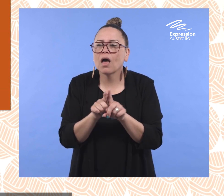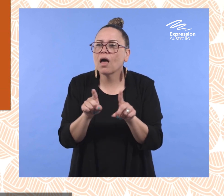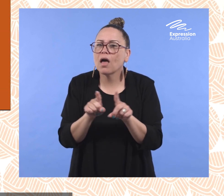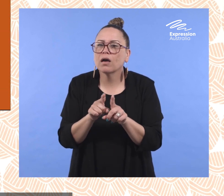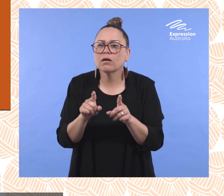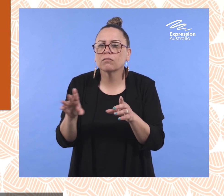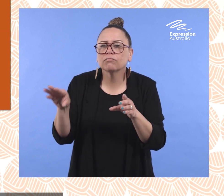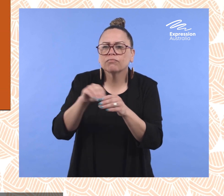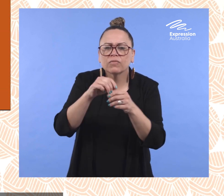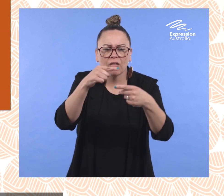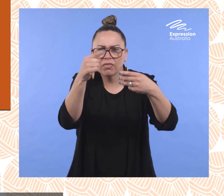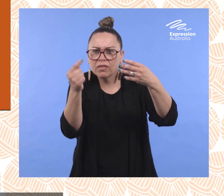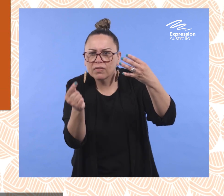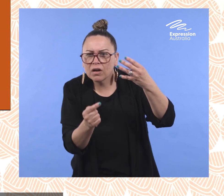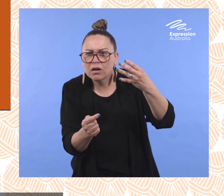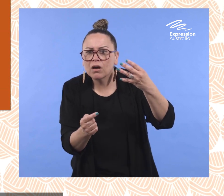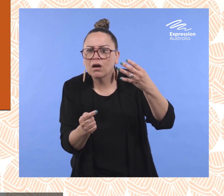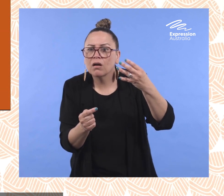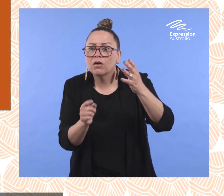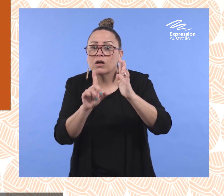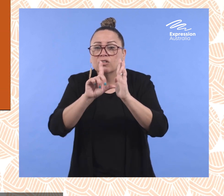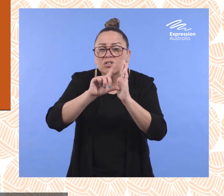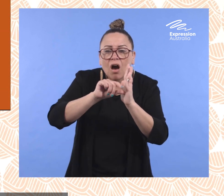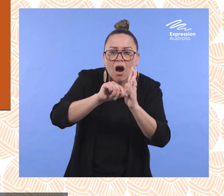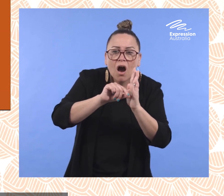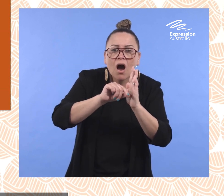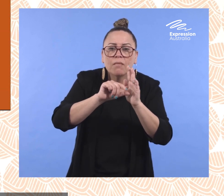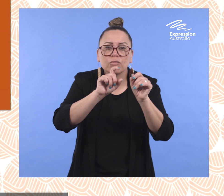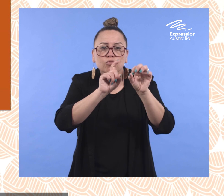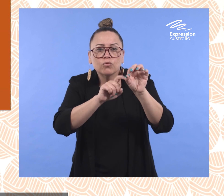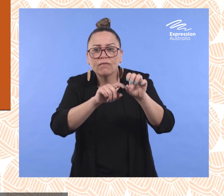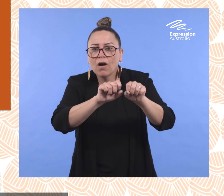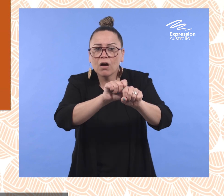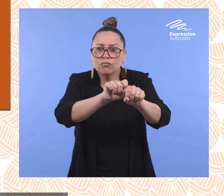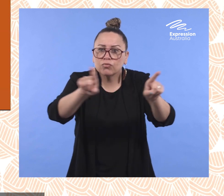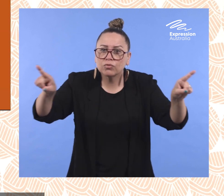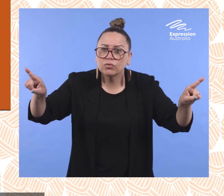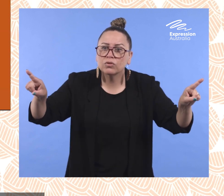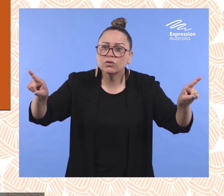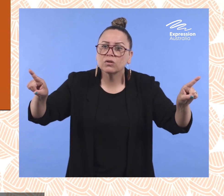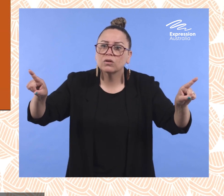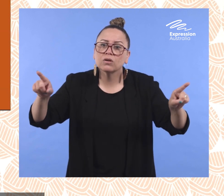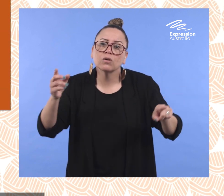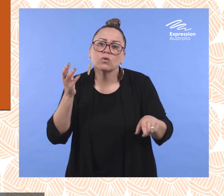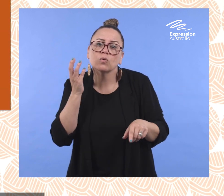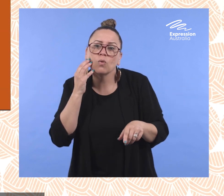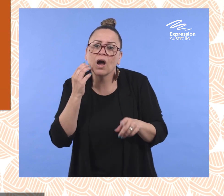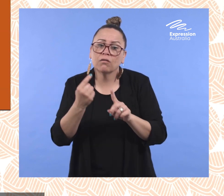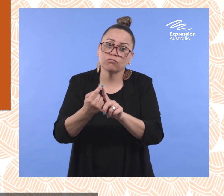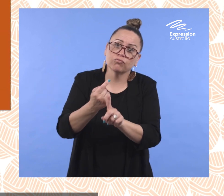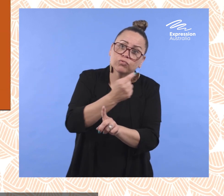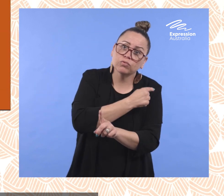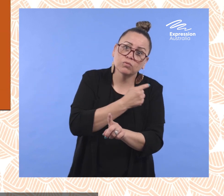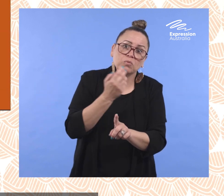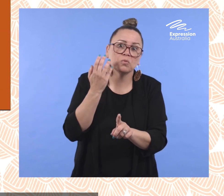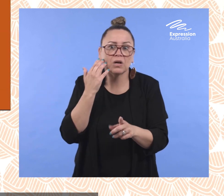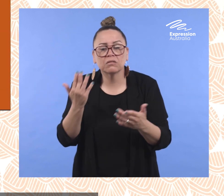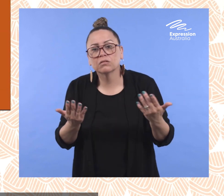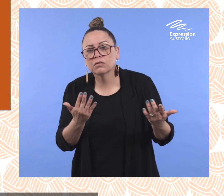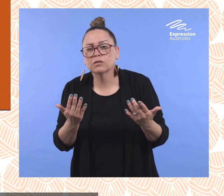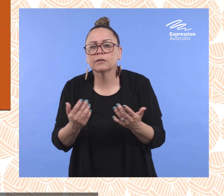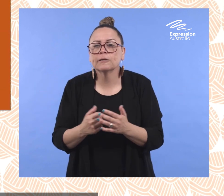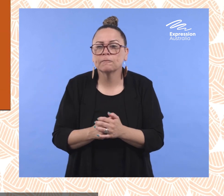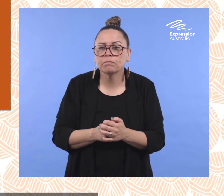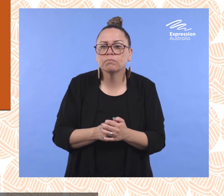errors of margin were taken into account, the time that these surveys have been done, how long ago they